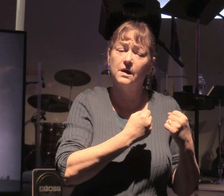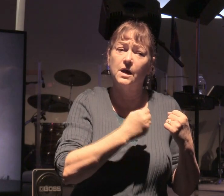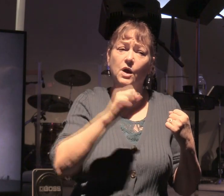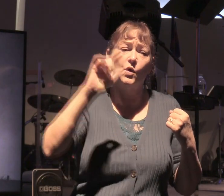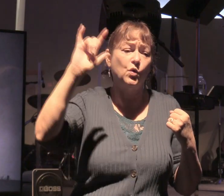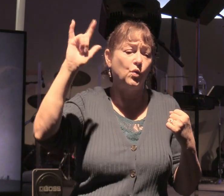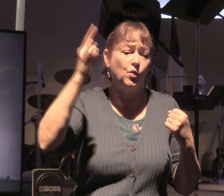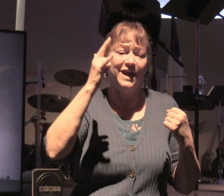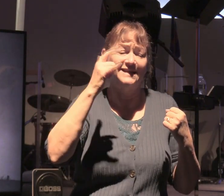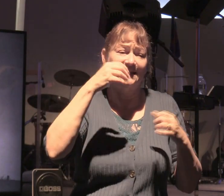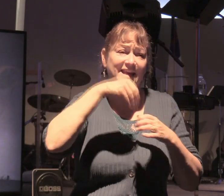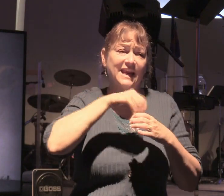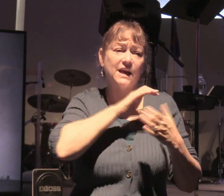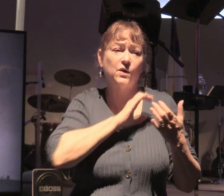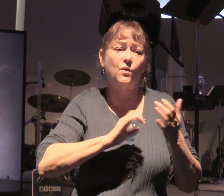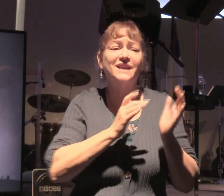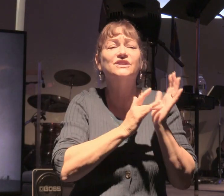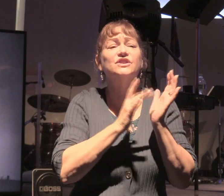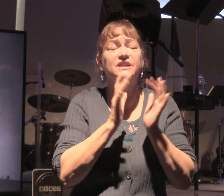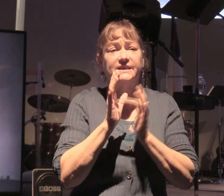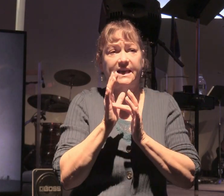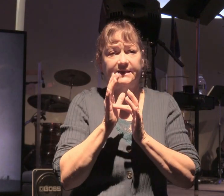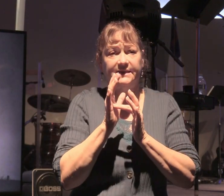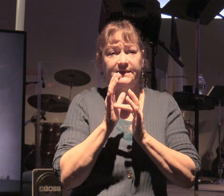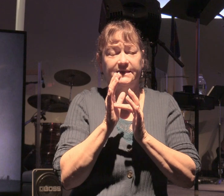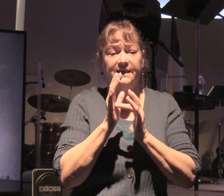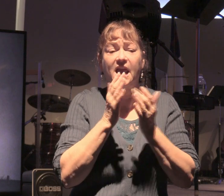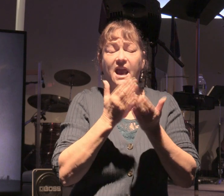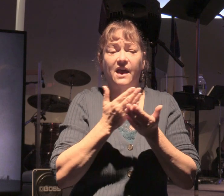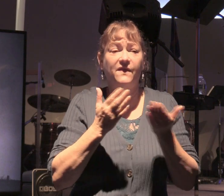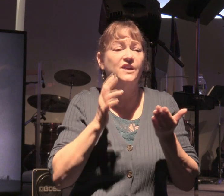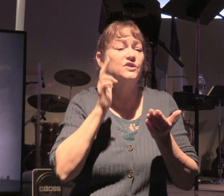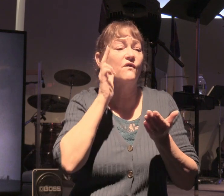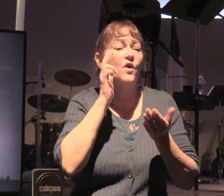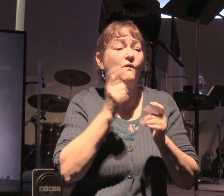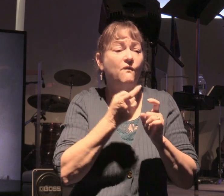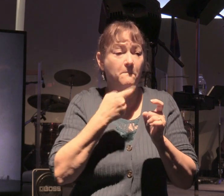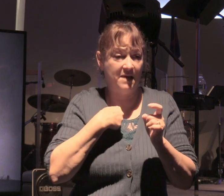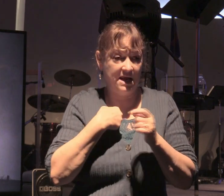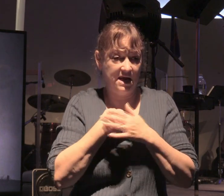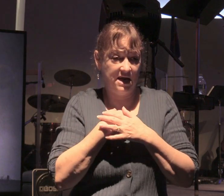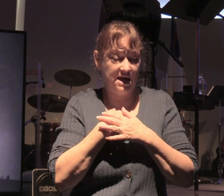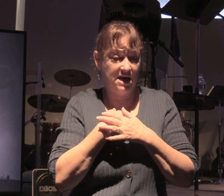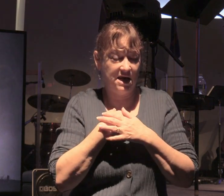grace that is in Christ Jesus. And the things that you have heard from me